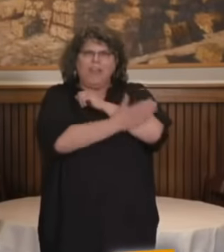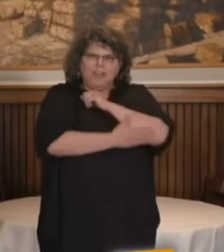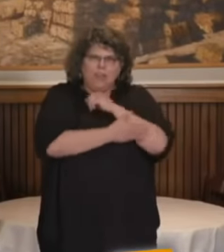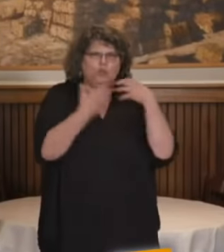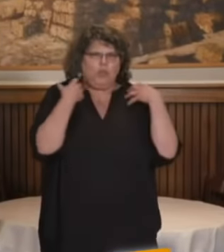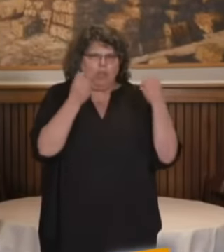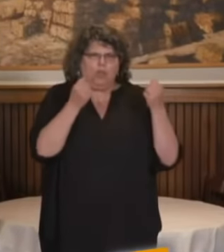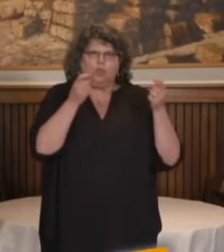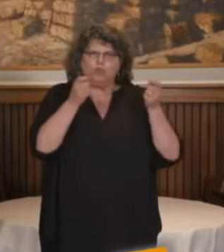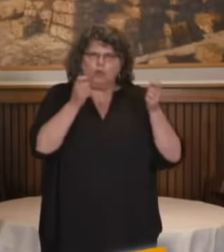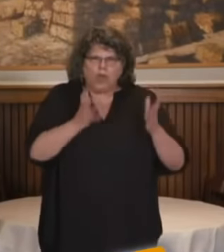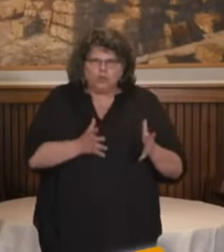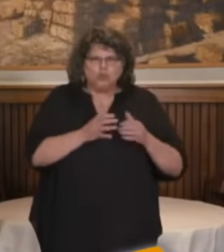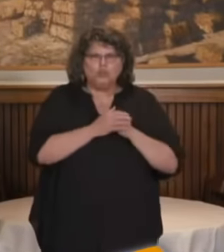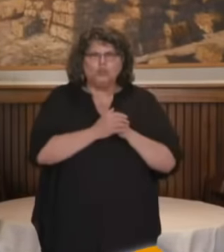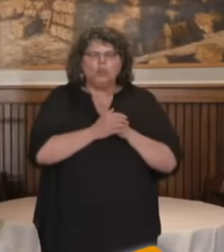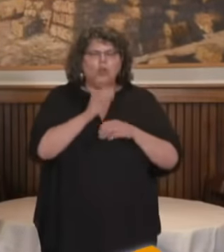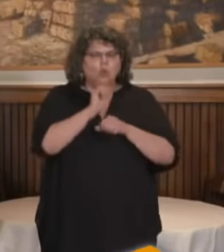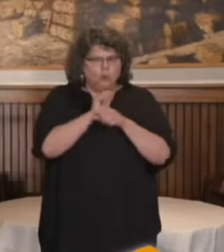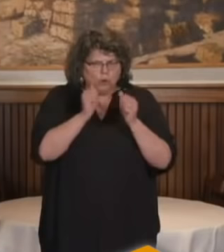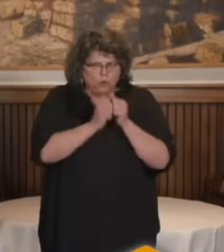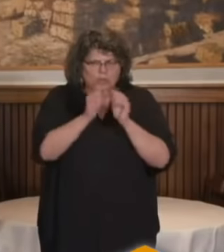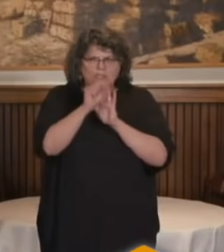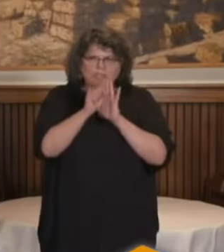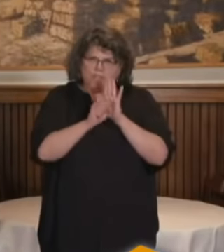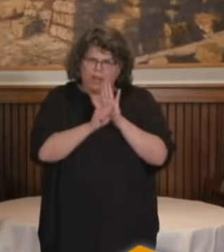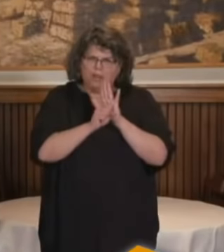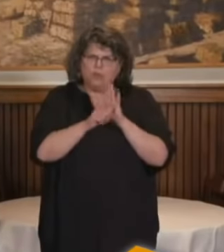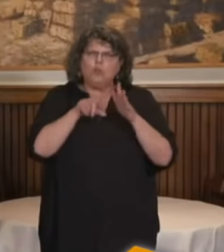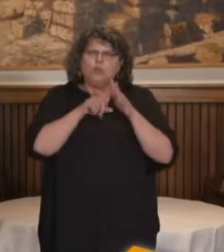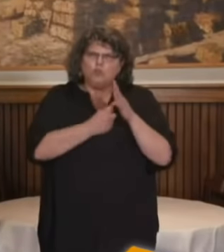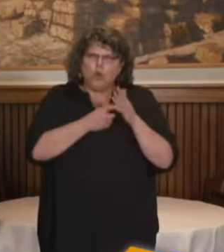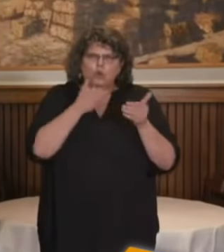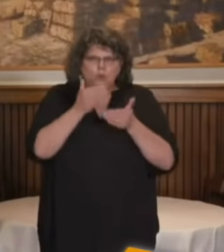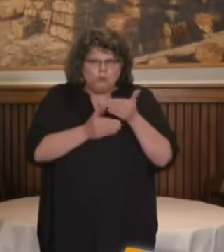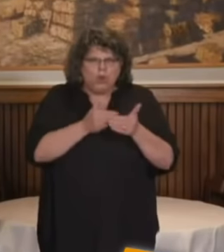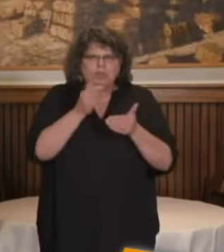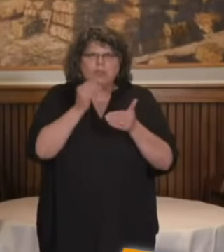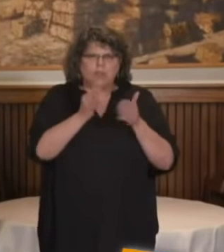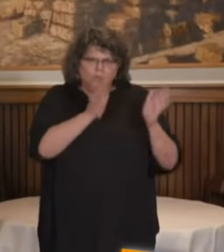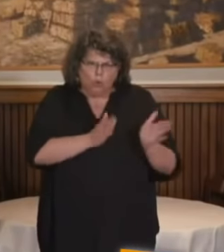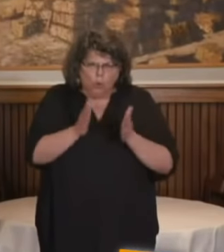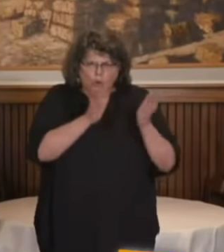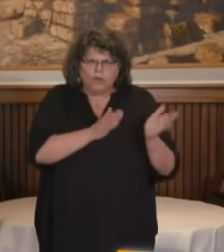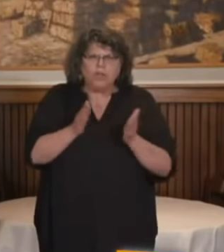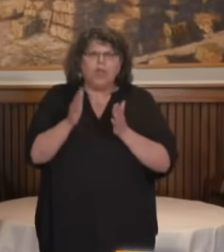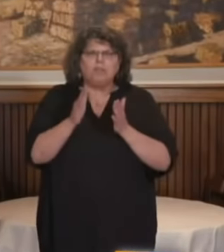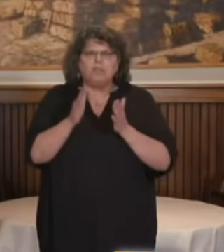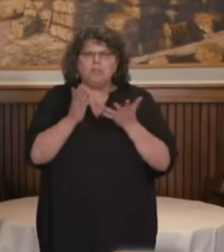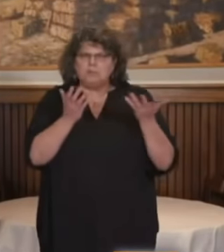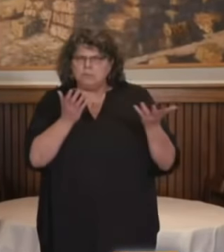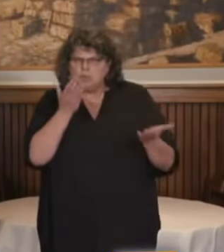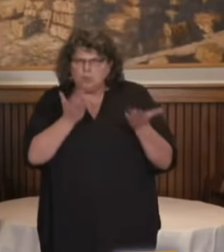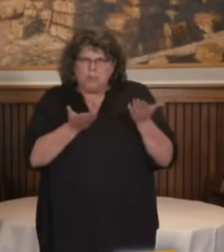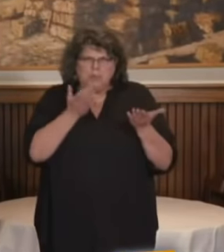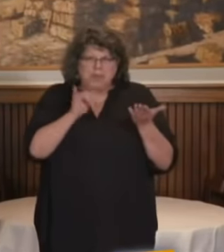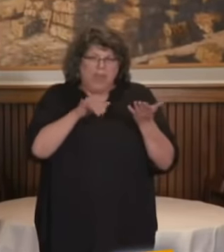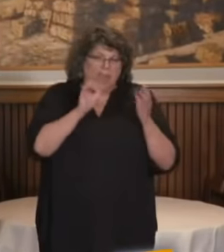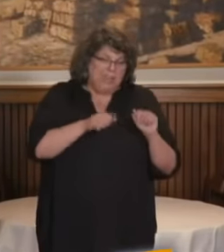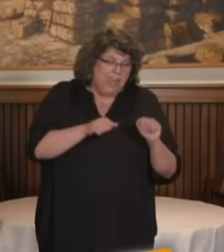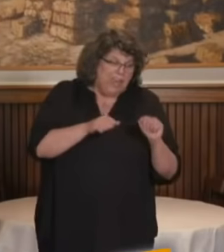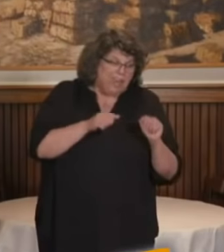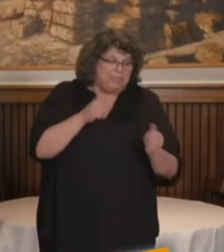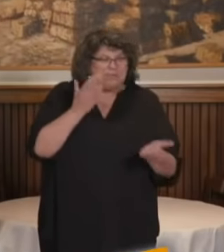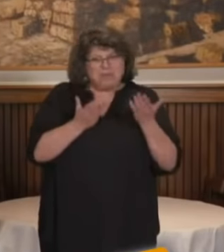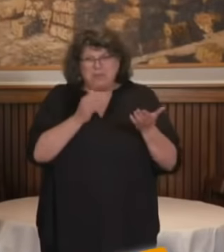health directors and work with the state to begin the process of organizing around what that may or may not look